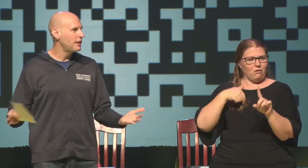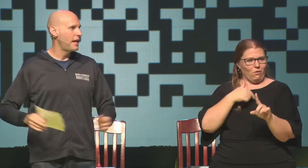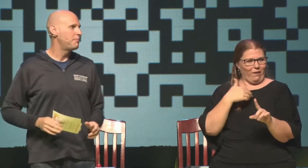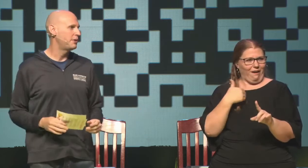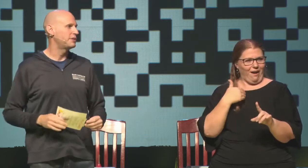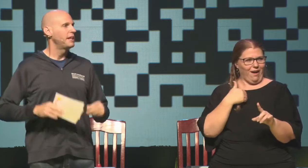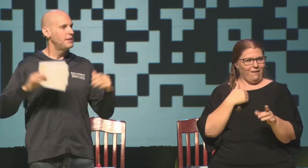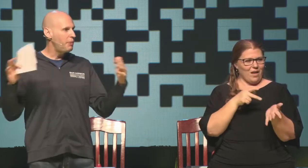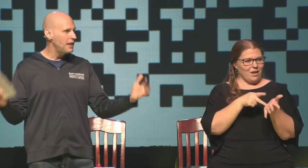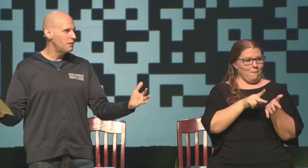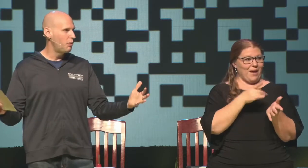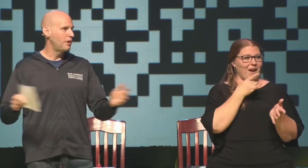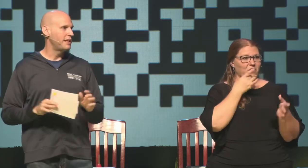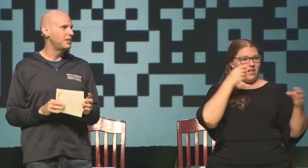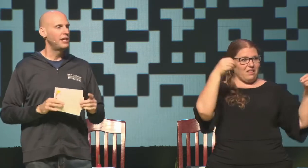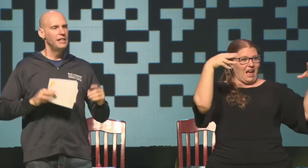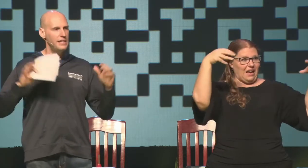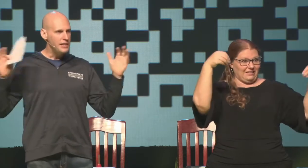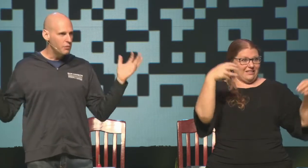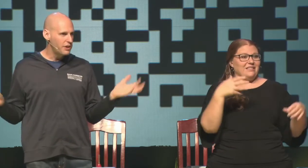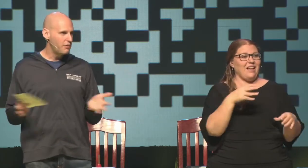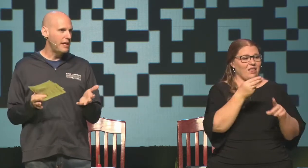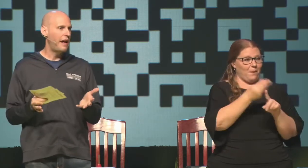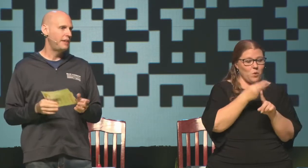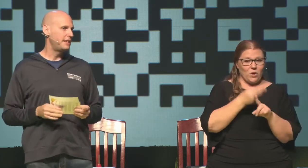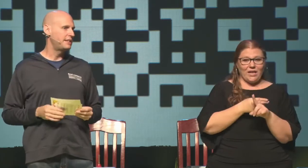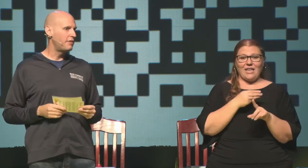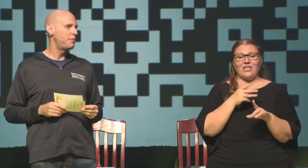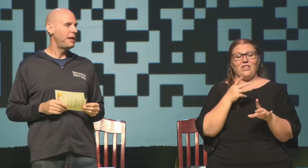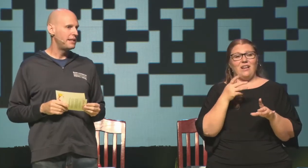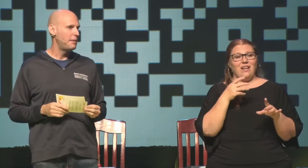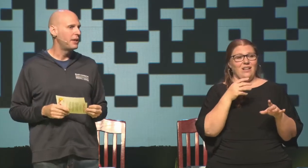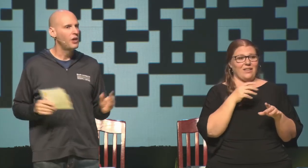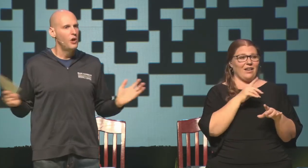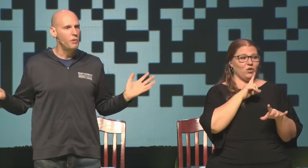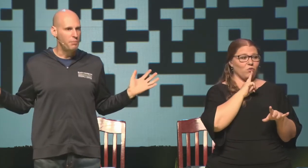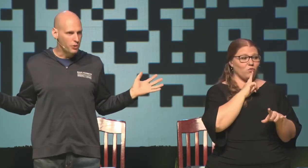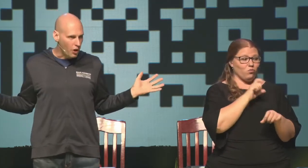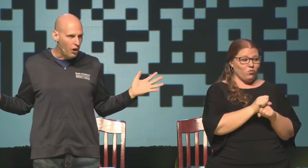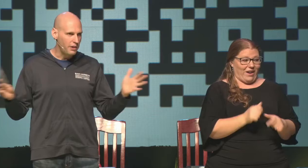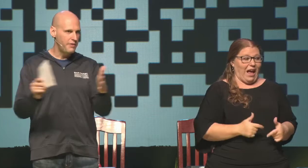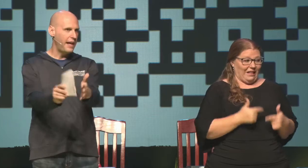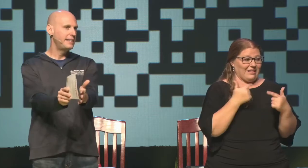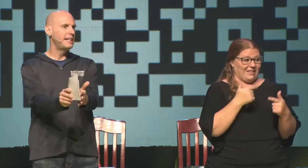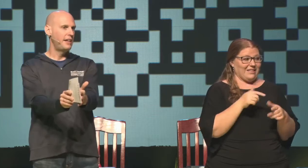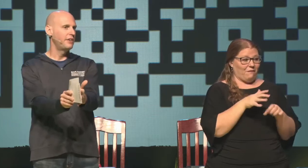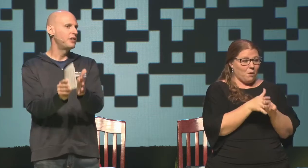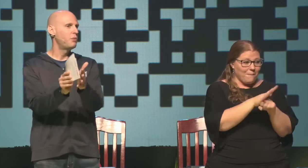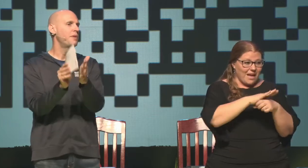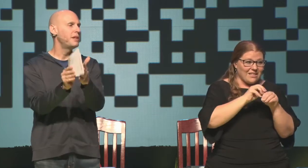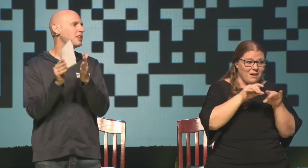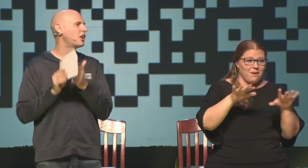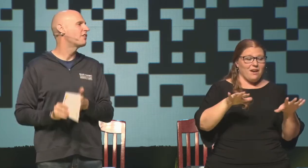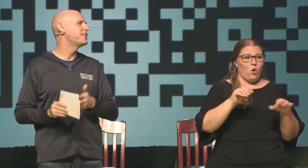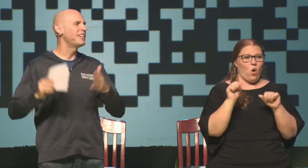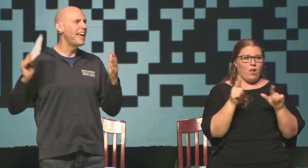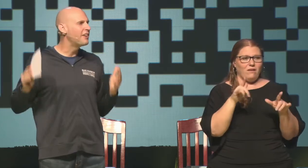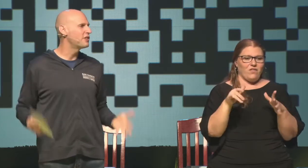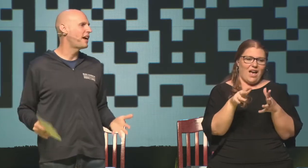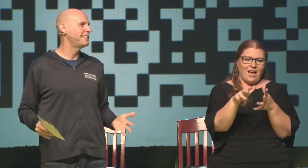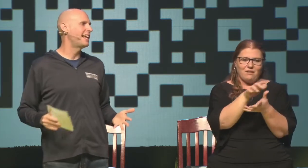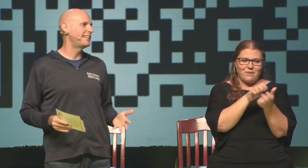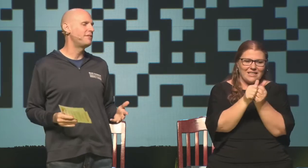pay the light bills, to pay the mortgage, to deal with the realities of the pandemic, we put all of that together. And the way we encourage